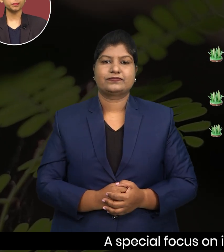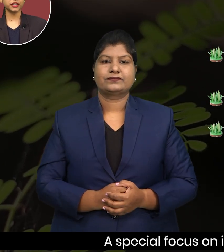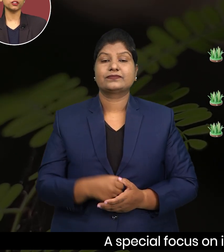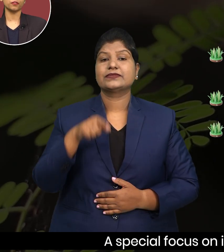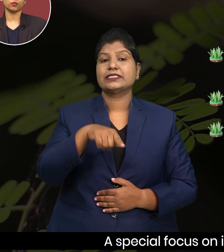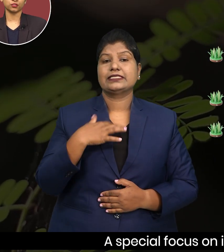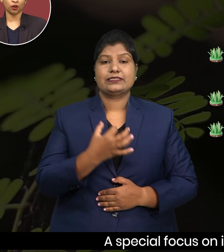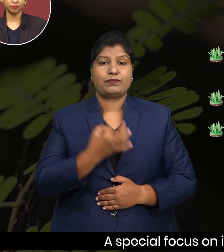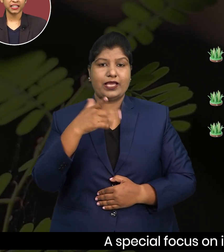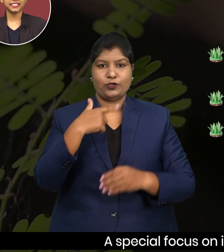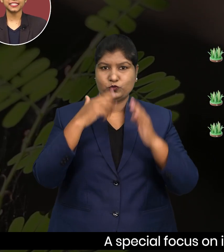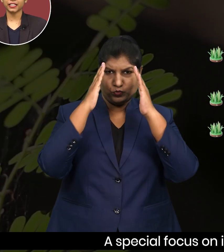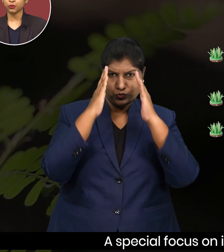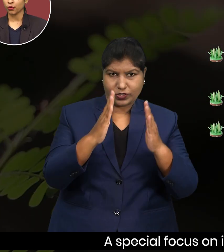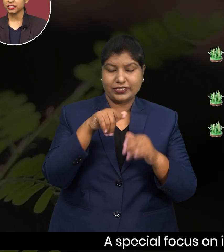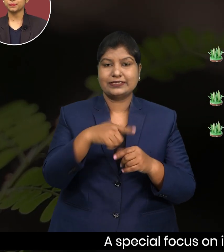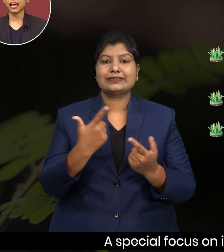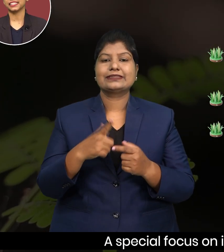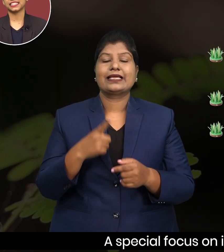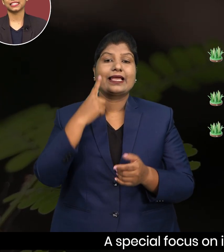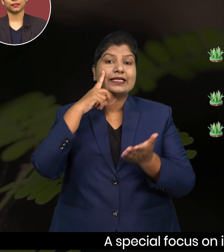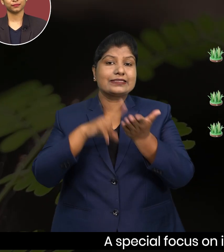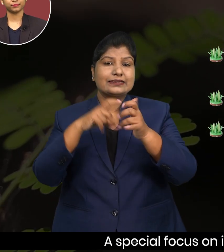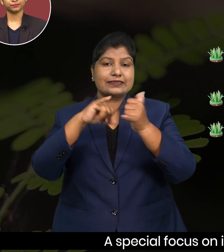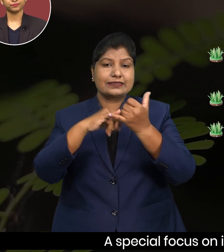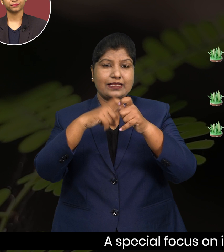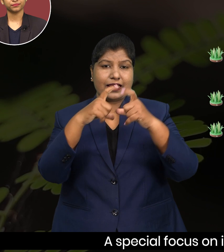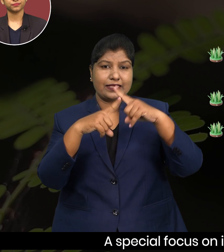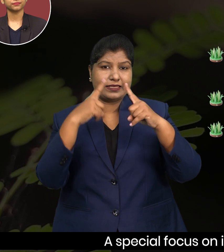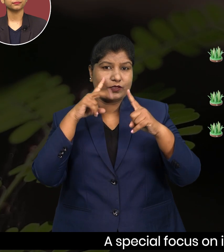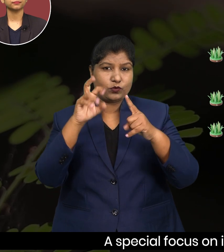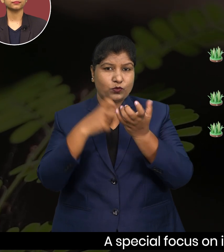A special focus on insectivorous plants.